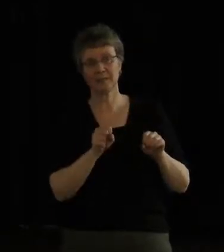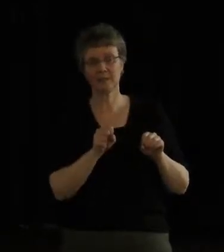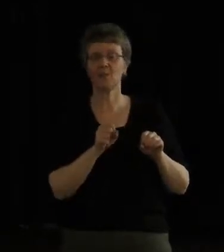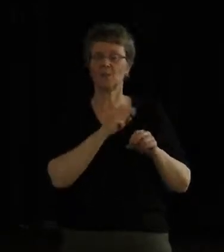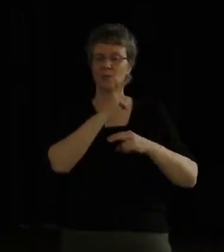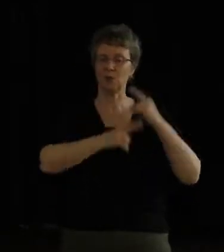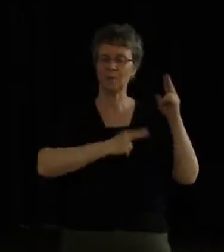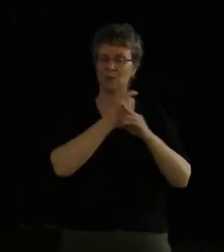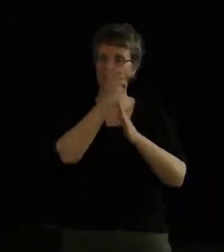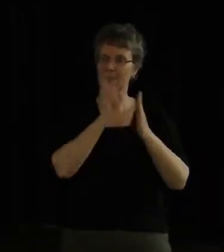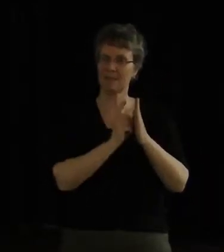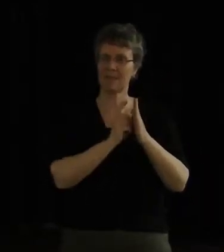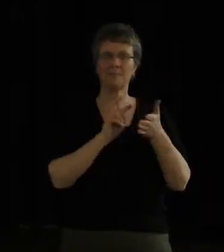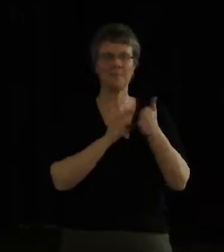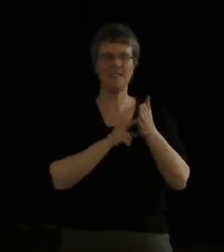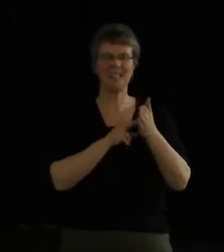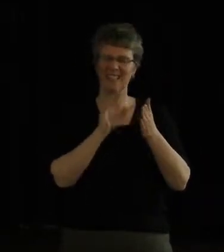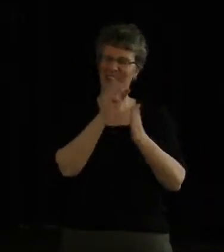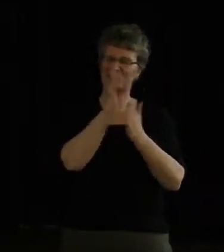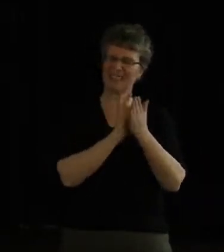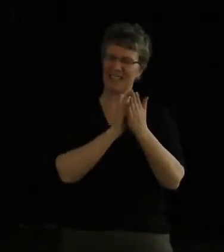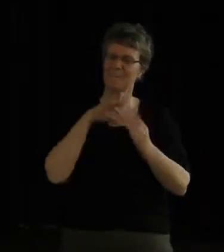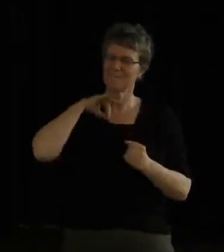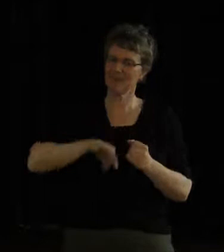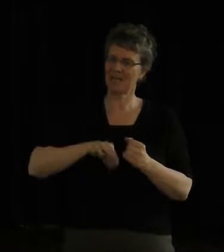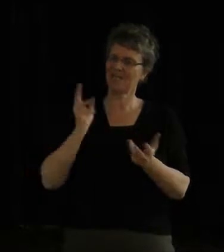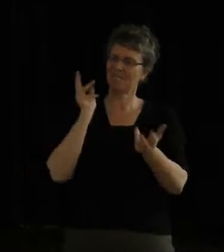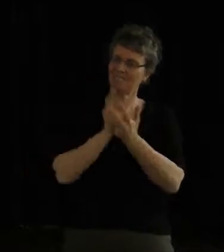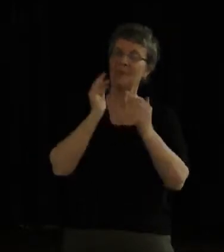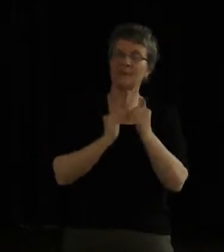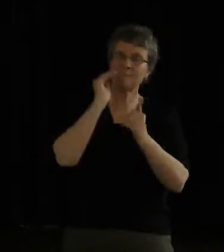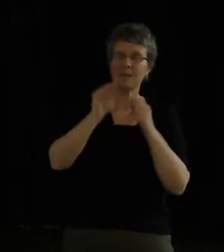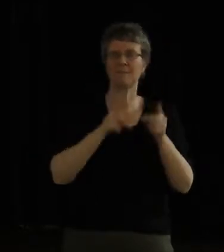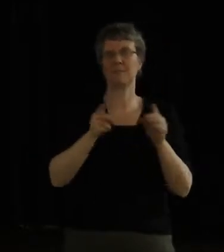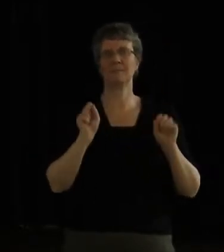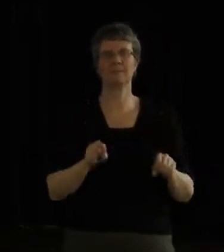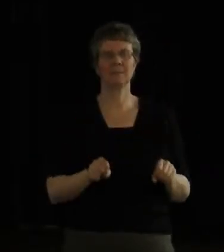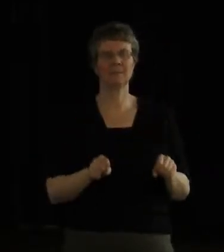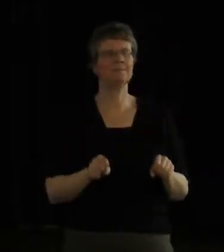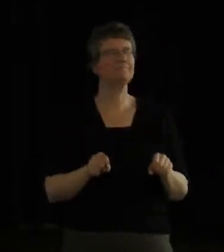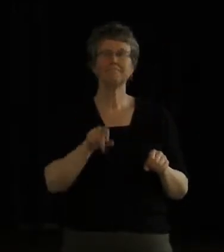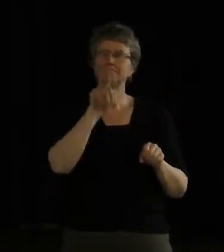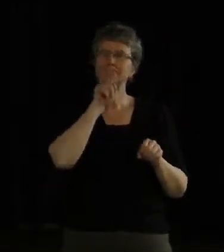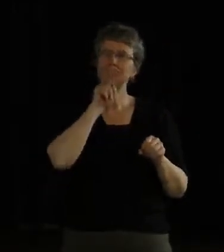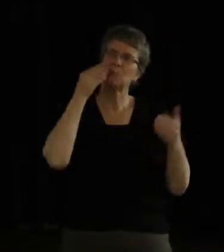many people as possible. So we're not talking about a specific disability, but any kind of disability that's out